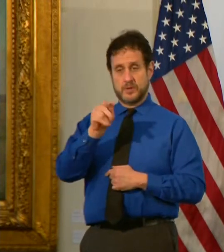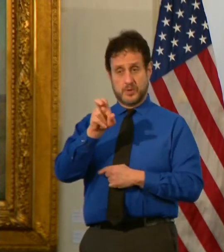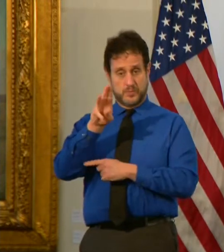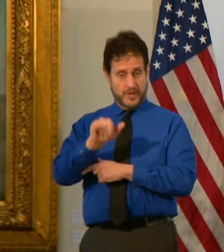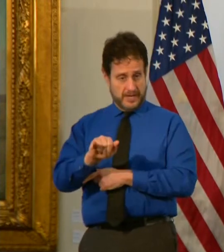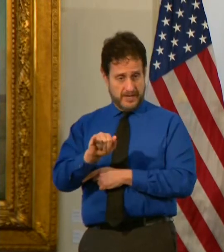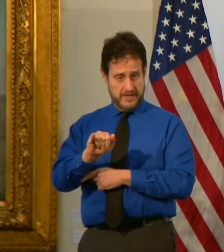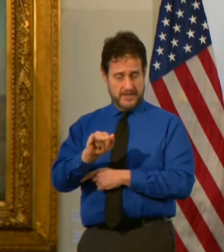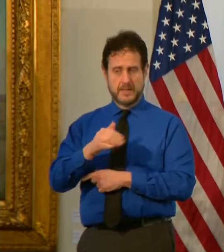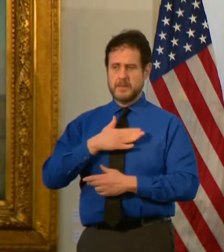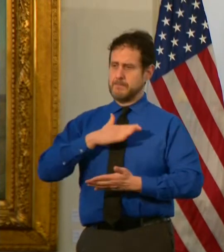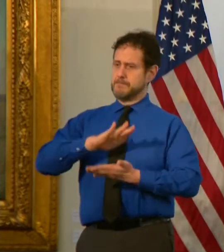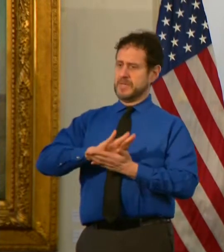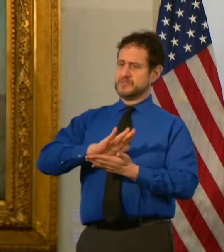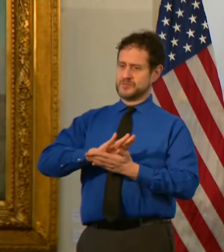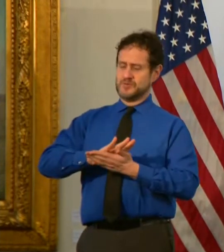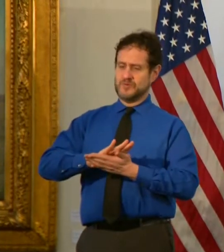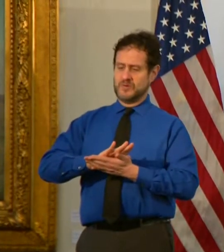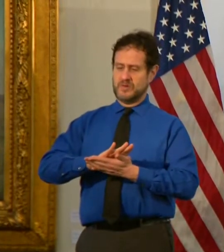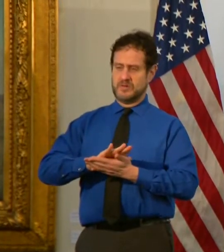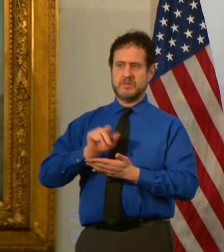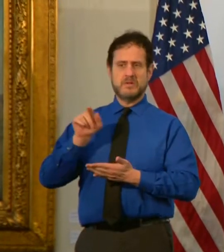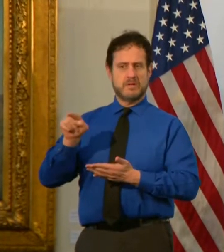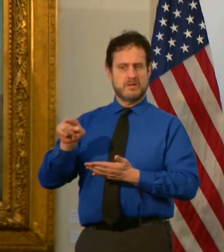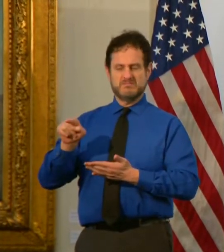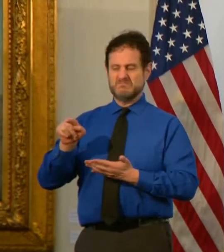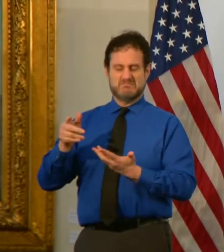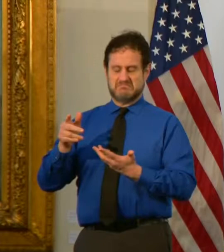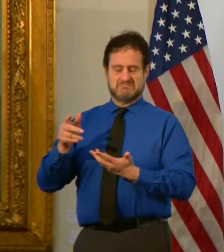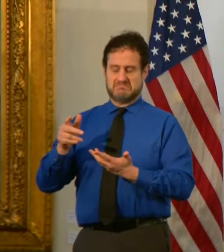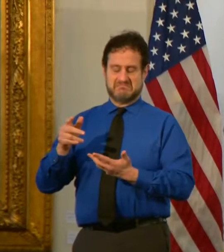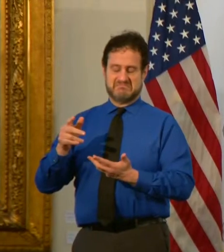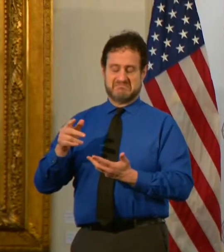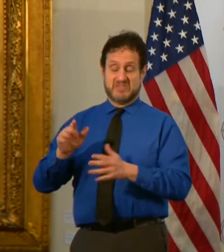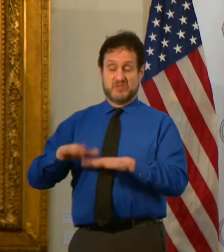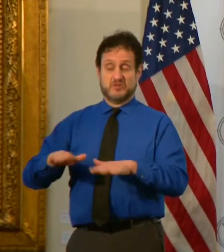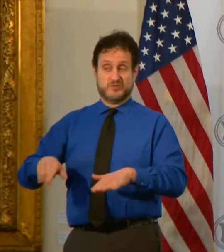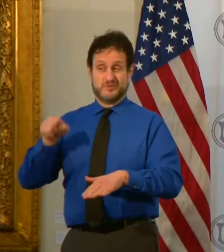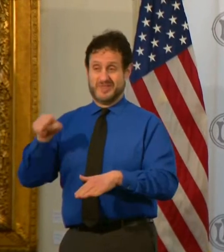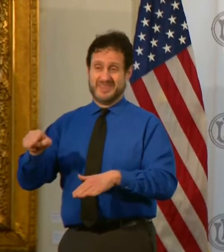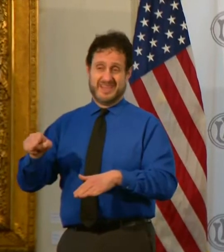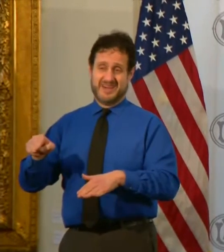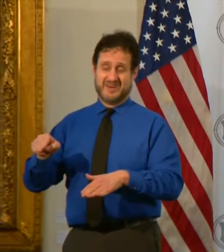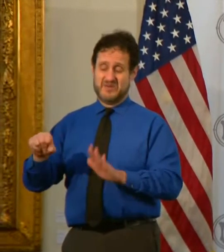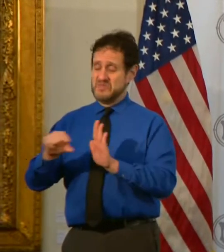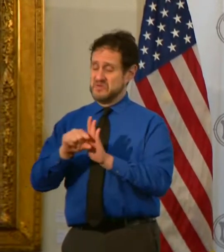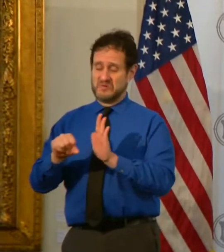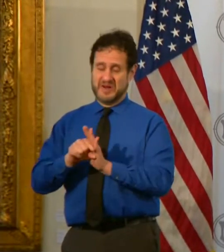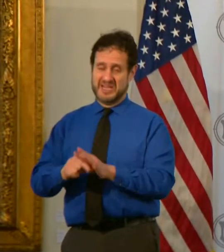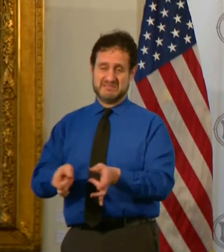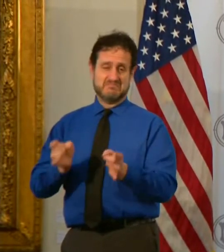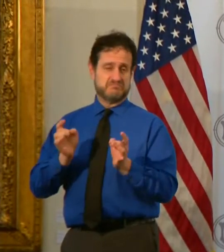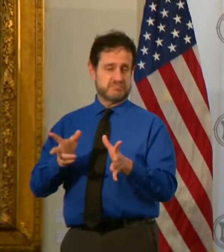the school that we went to was one of the most underperforming schools in the city. that same school is now Skinner